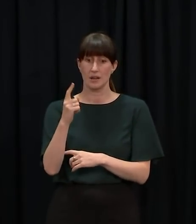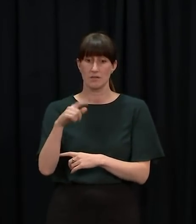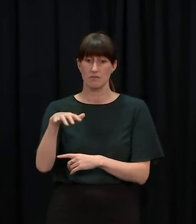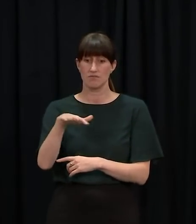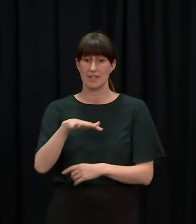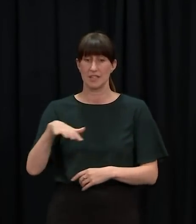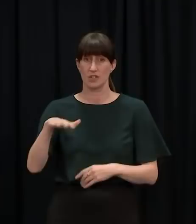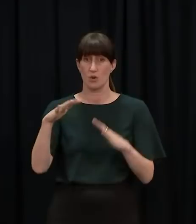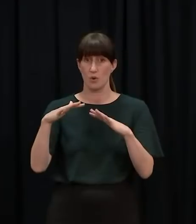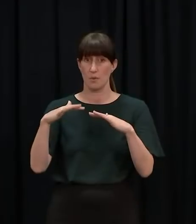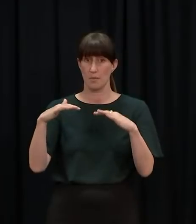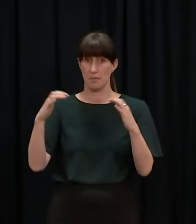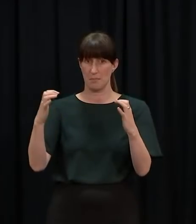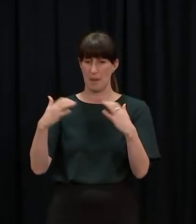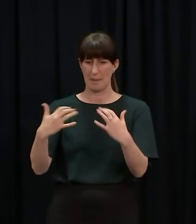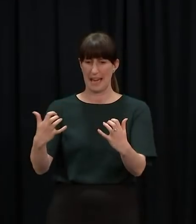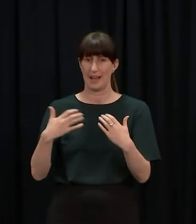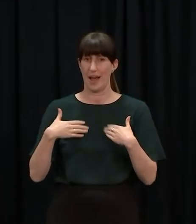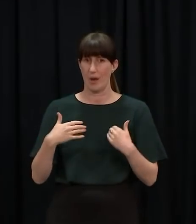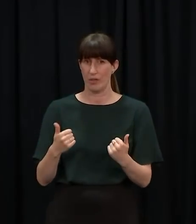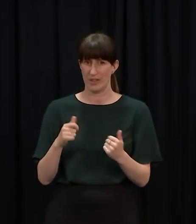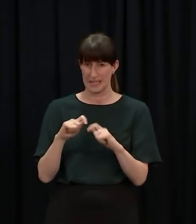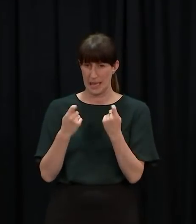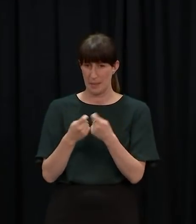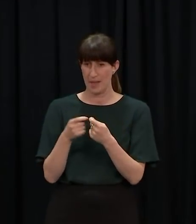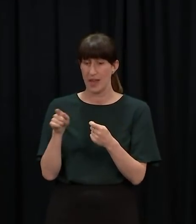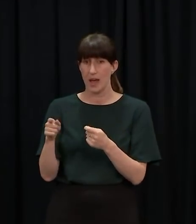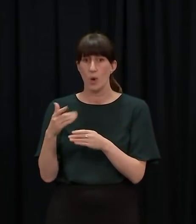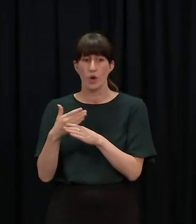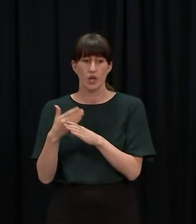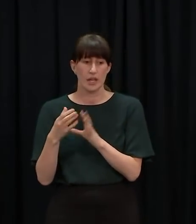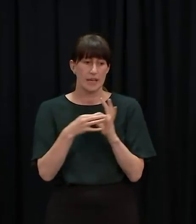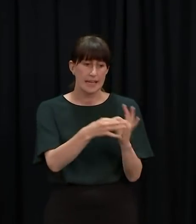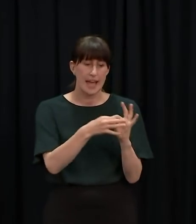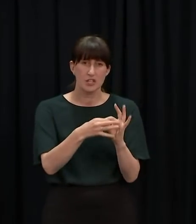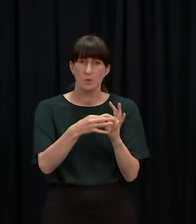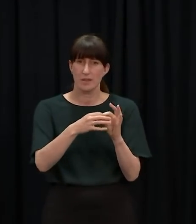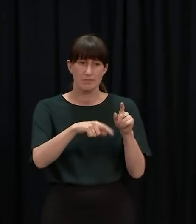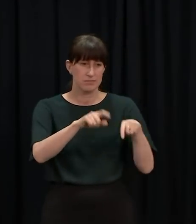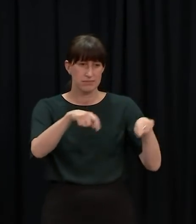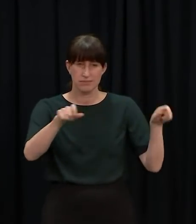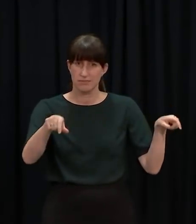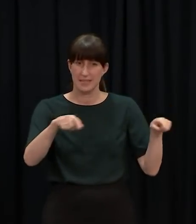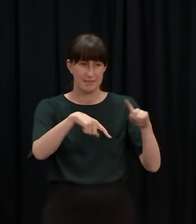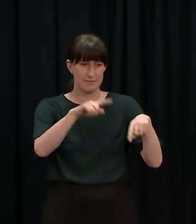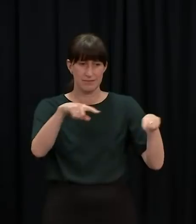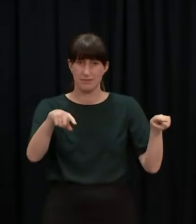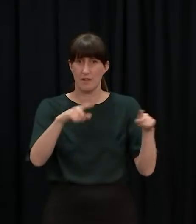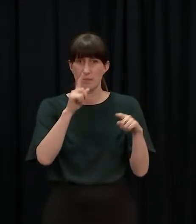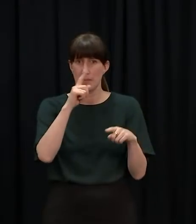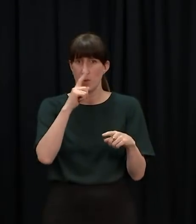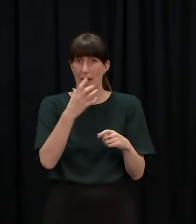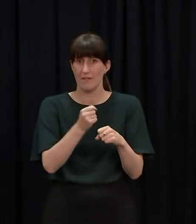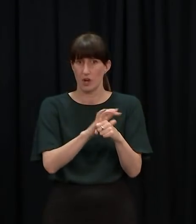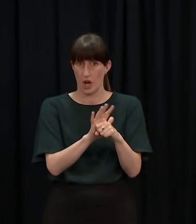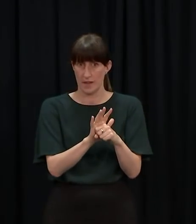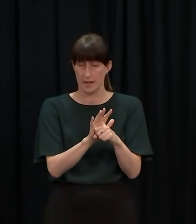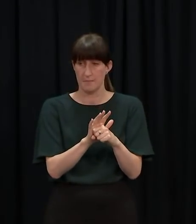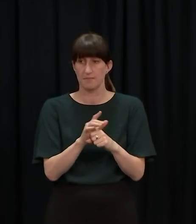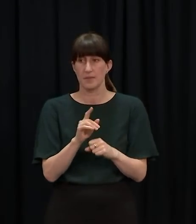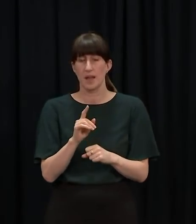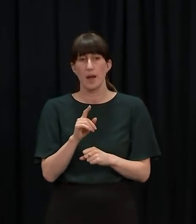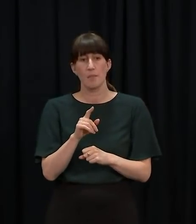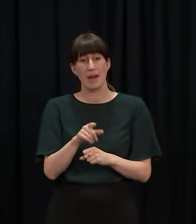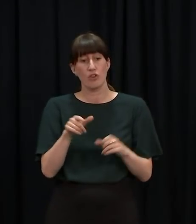up there are working with a range of people who are helping with engagement with all the groups. And one of the things that, of course, is going to help protect those groups